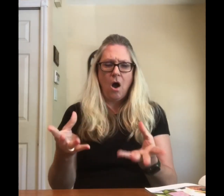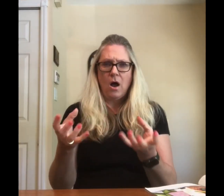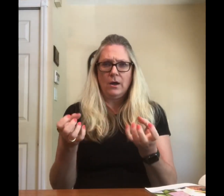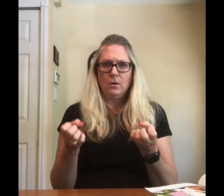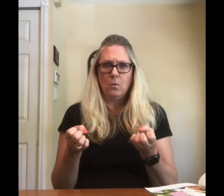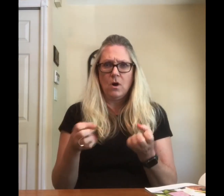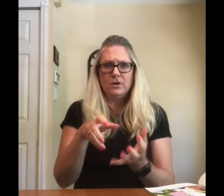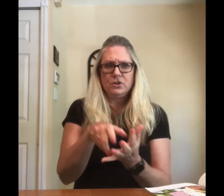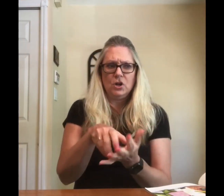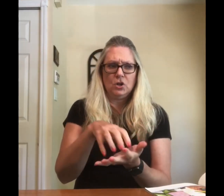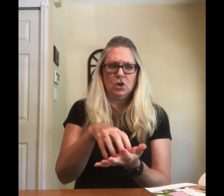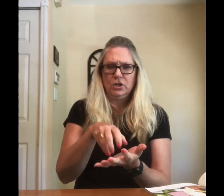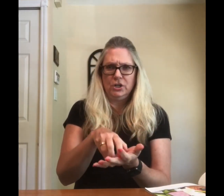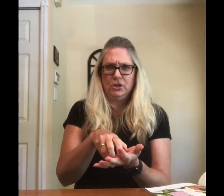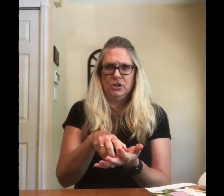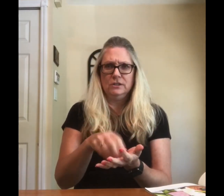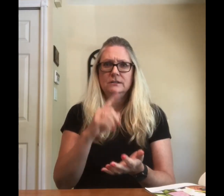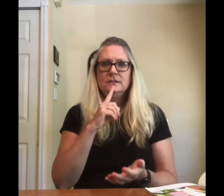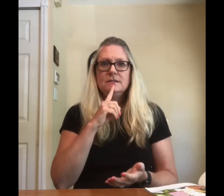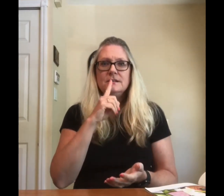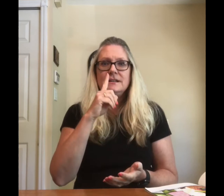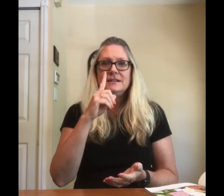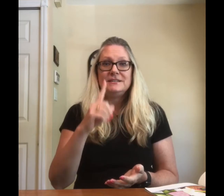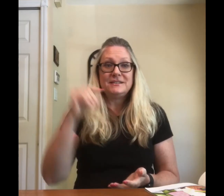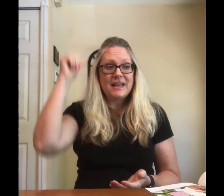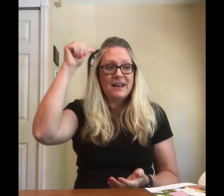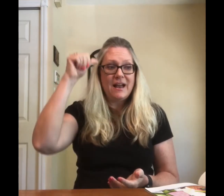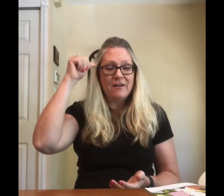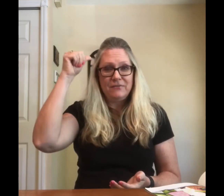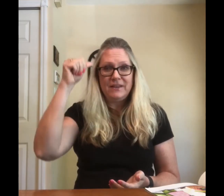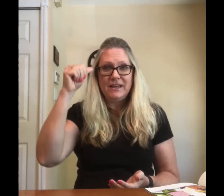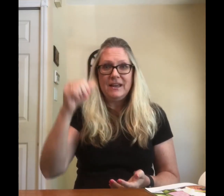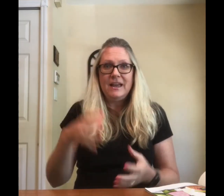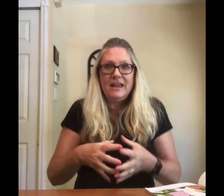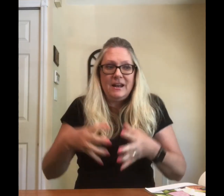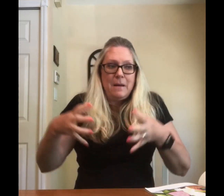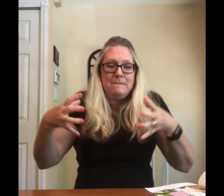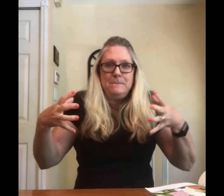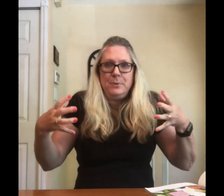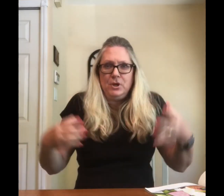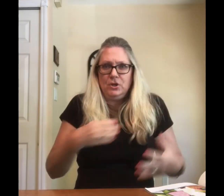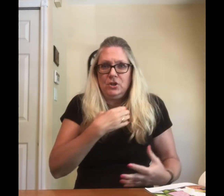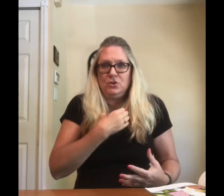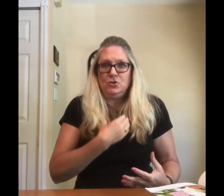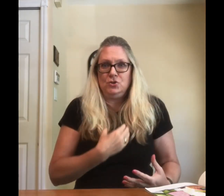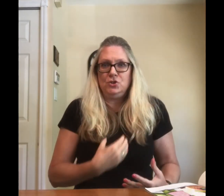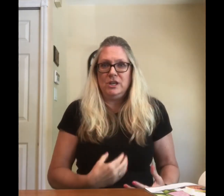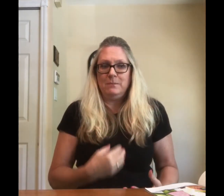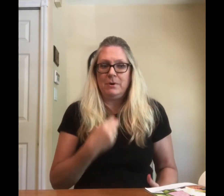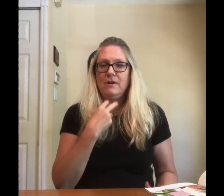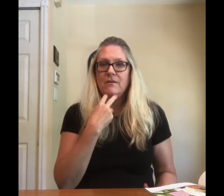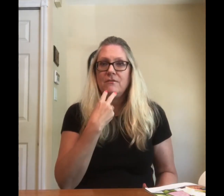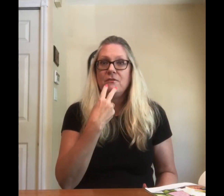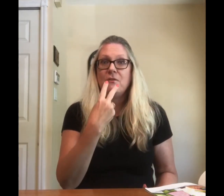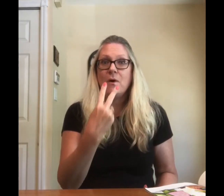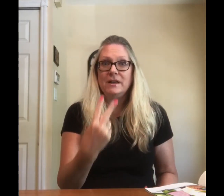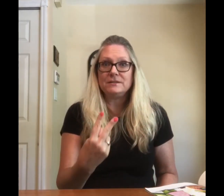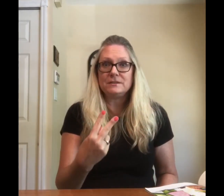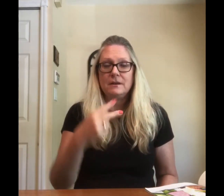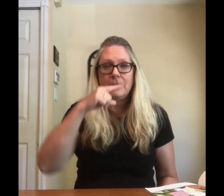I want a cookie, said Alfie in a big, deep voice. And he